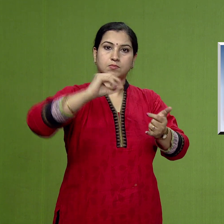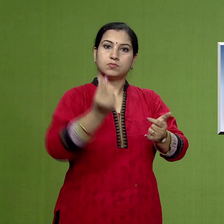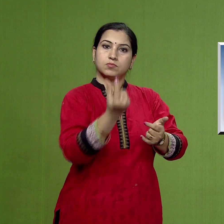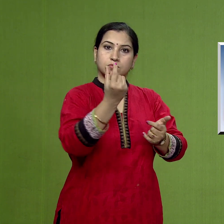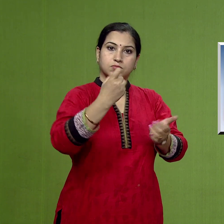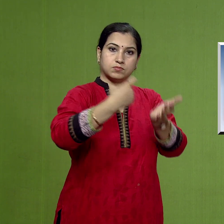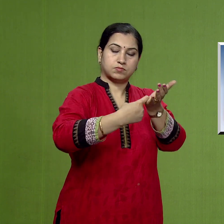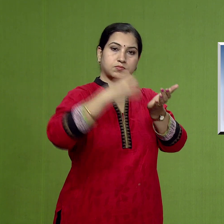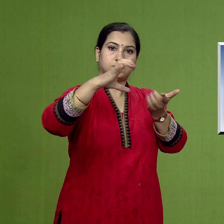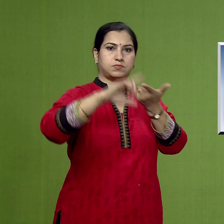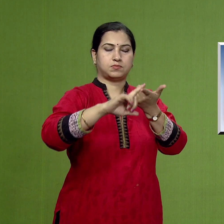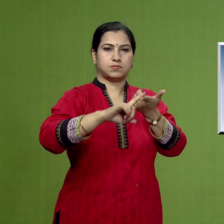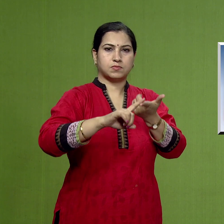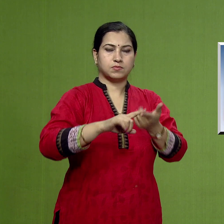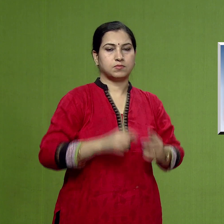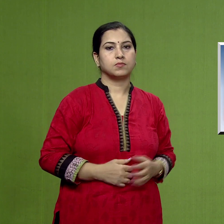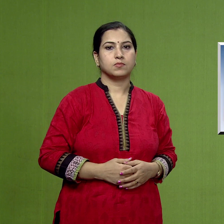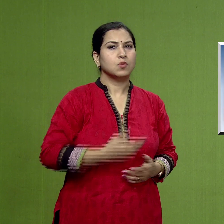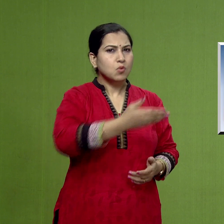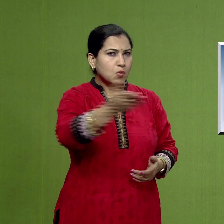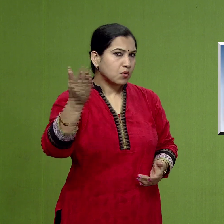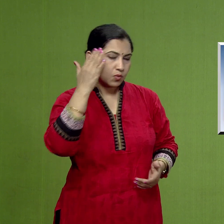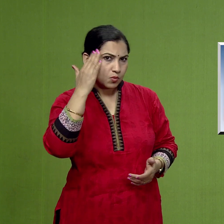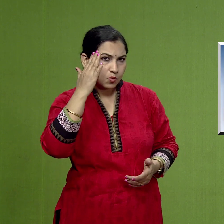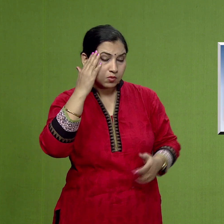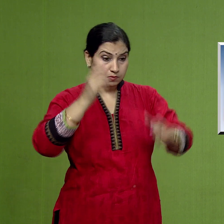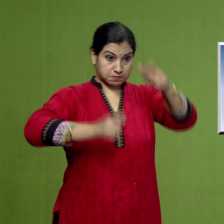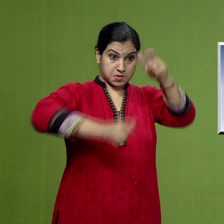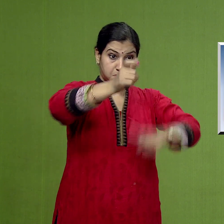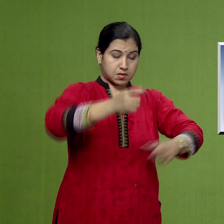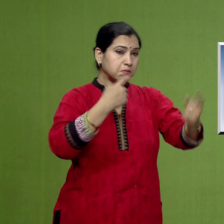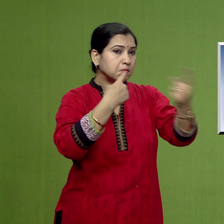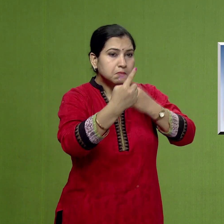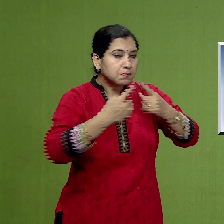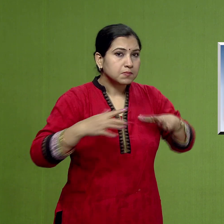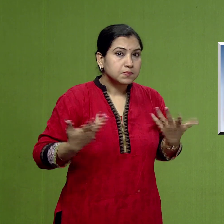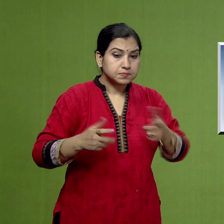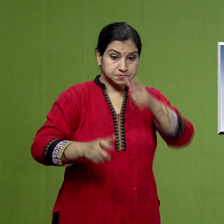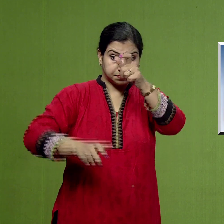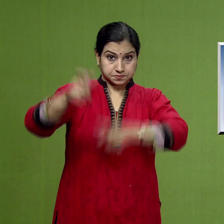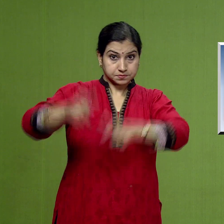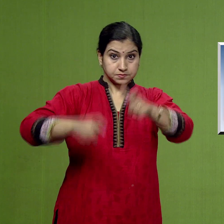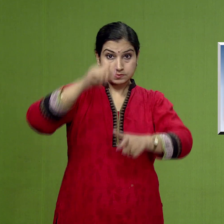All of us know people discuss that the population of India is a great